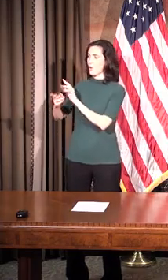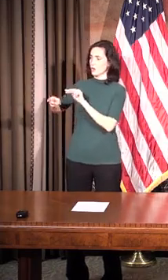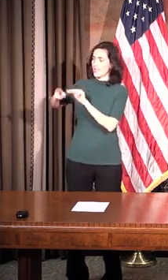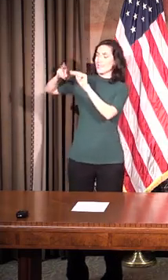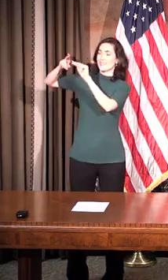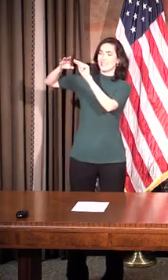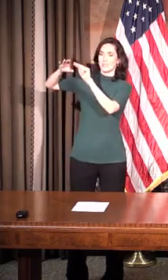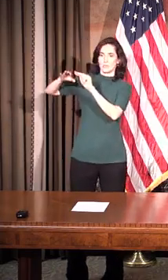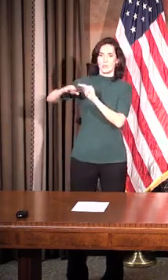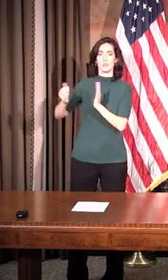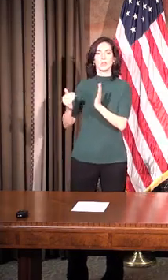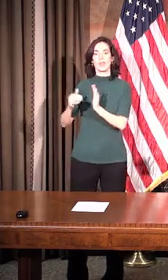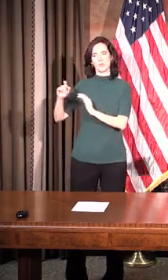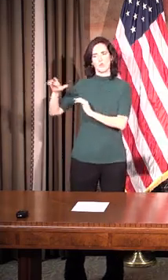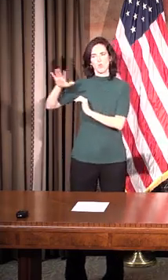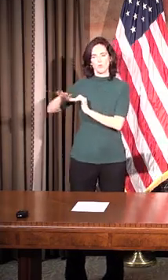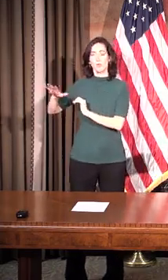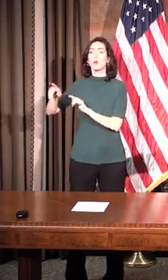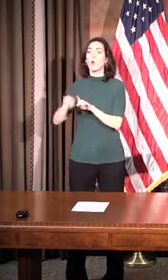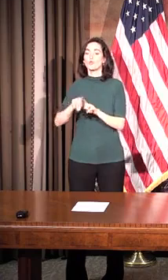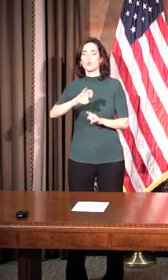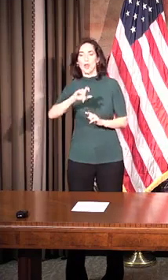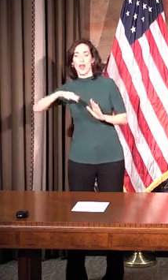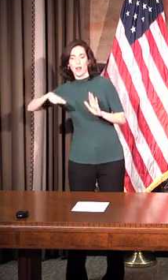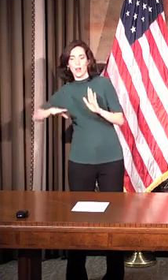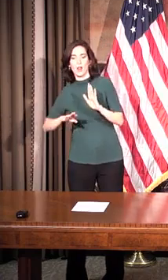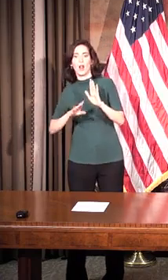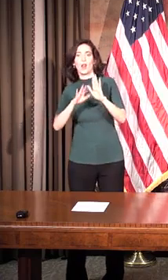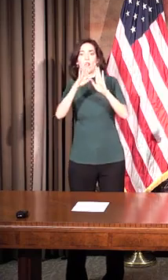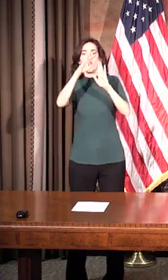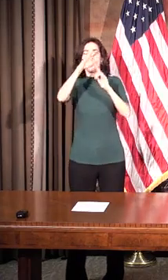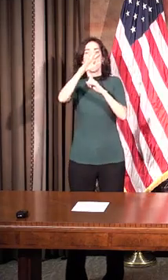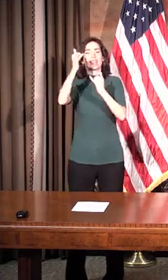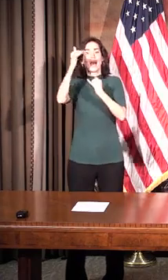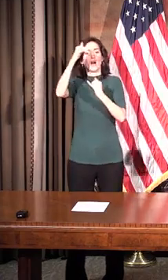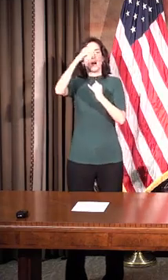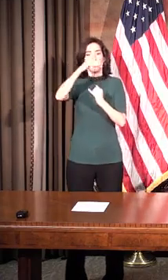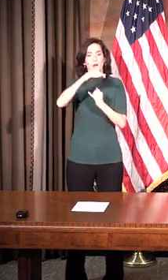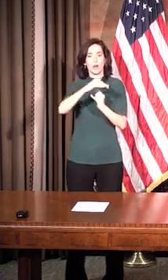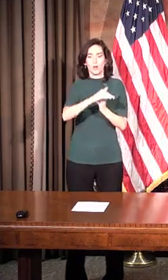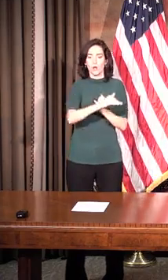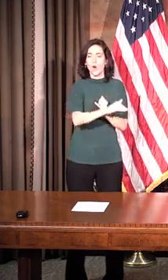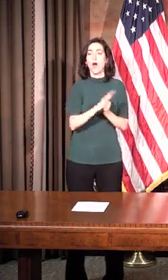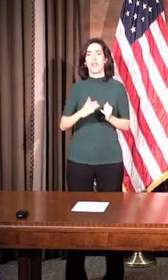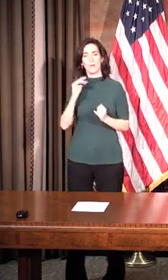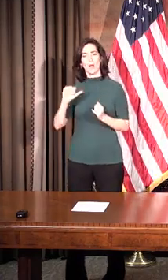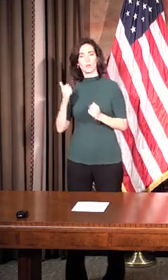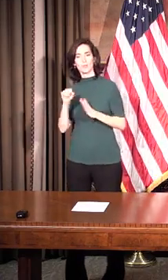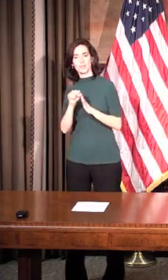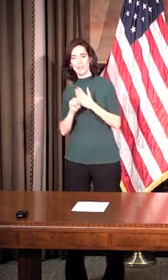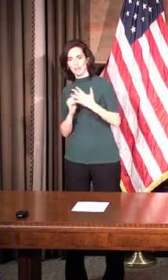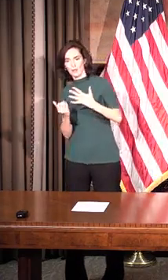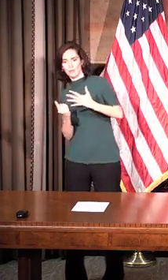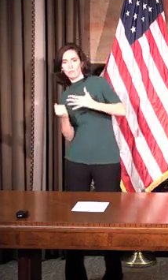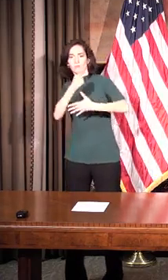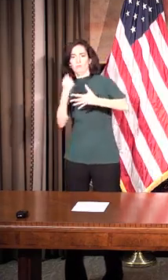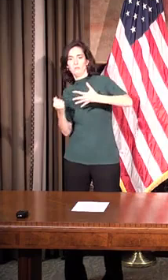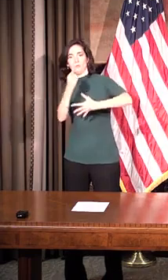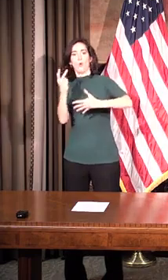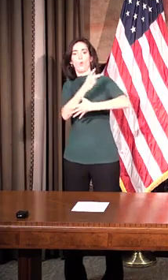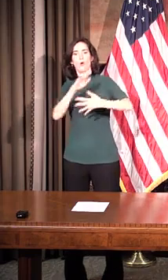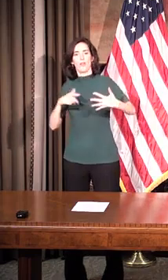When we came down from that surge, we've been relatively flat, which is why other states are catching up with us. But as soon as you